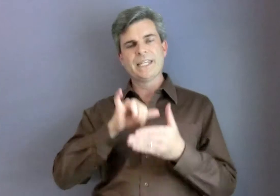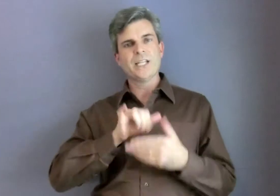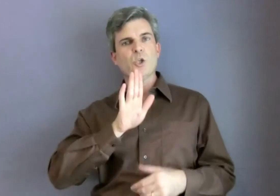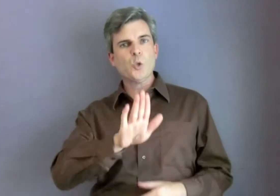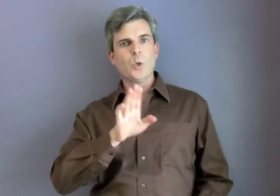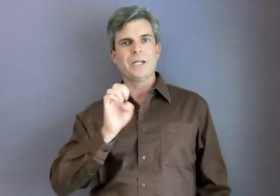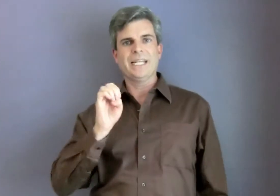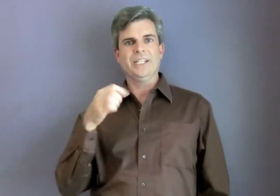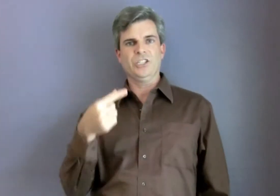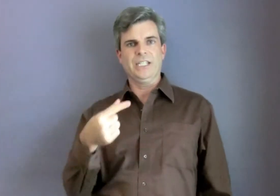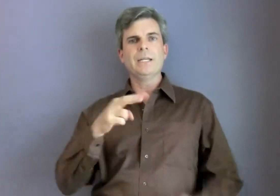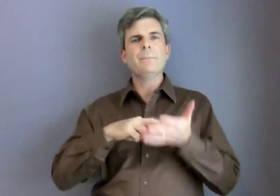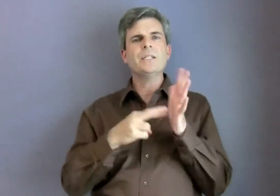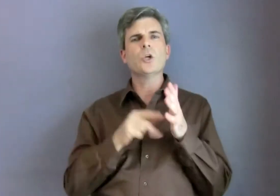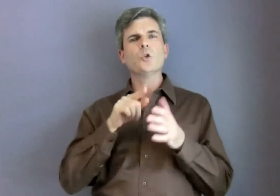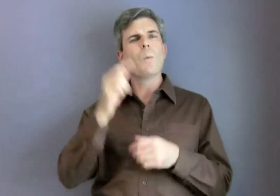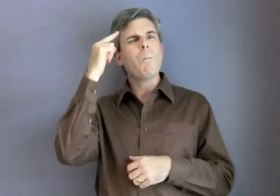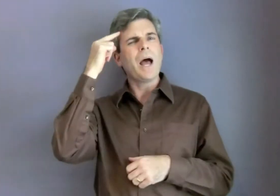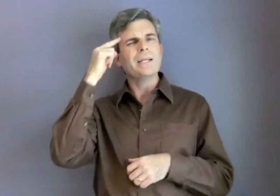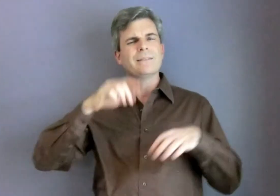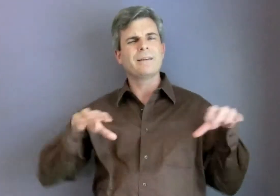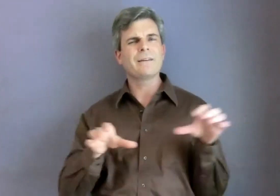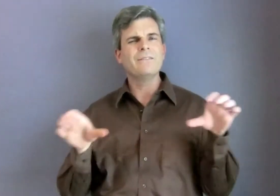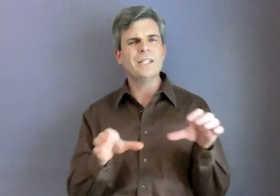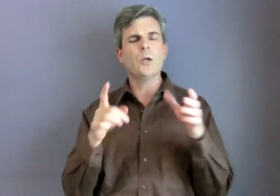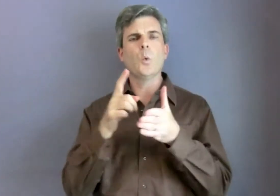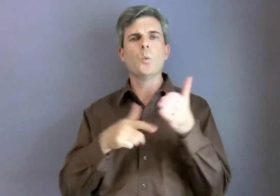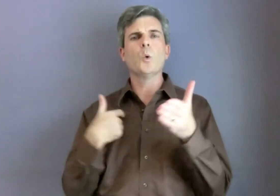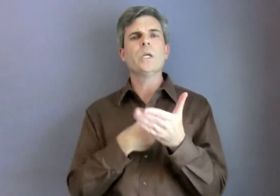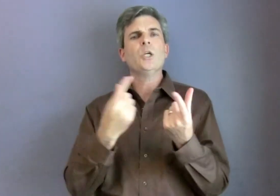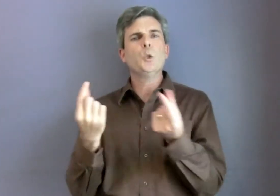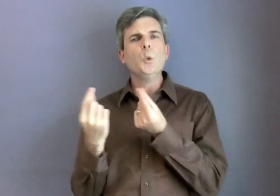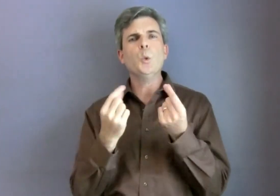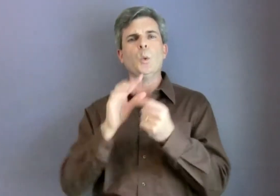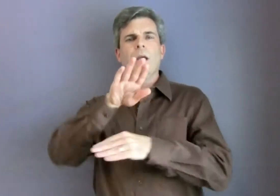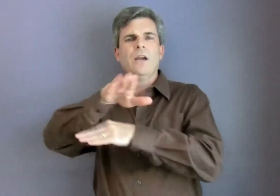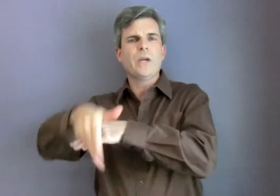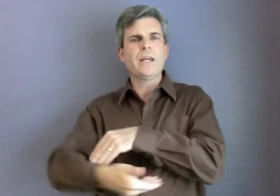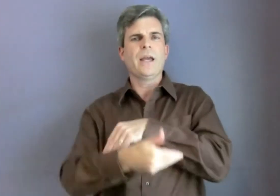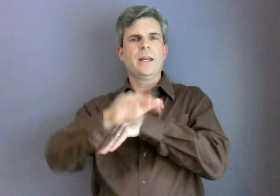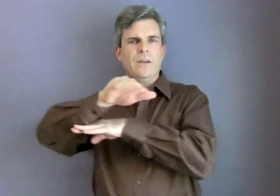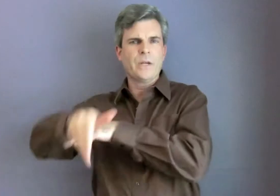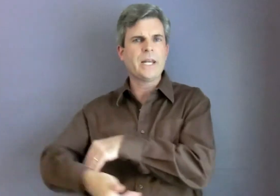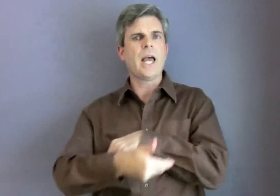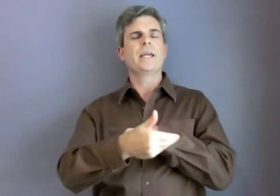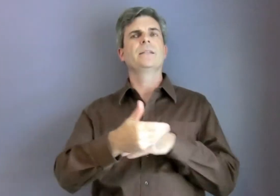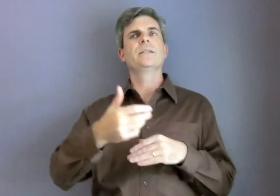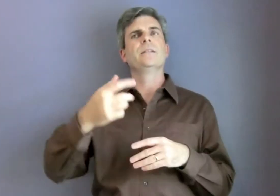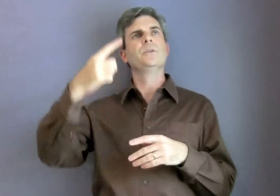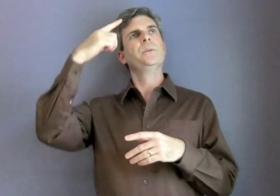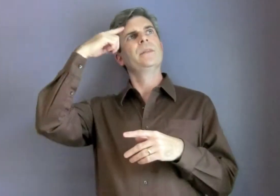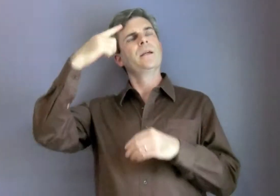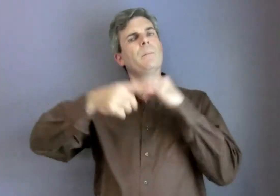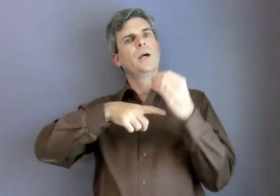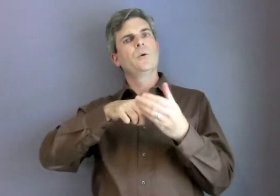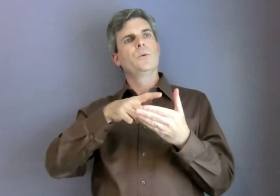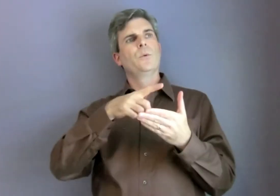do every night to digest the day and prepare to bridge from the potential mind when we're asleep to the actual mind when we awaken the following